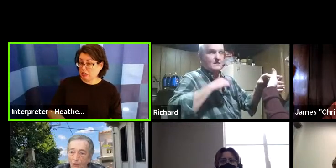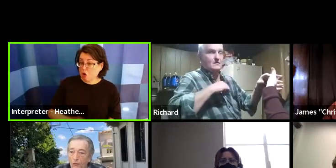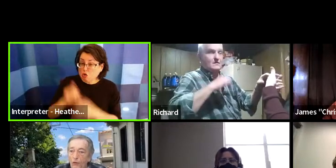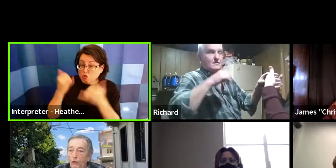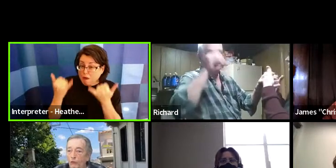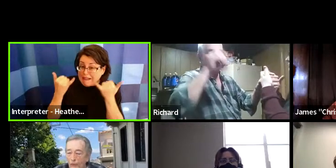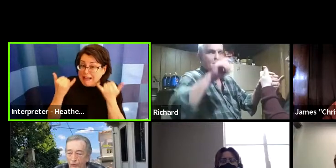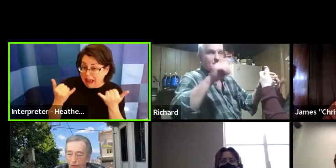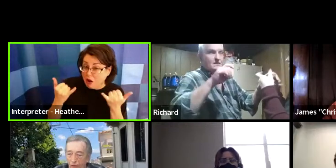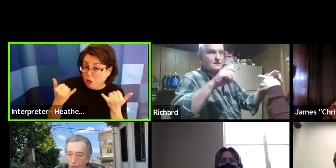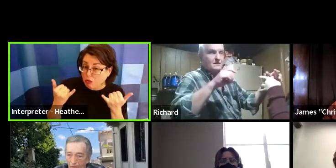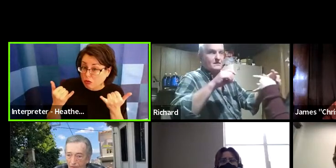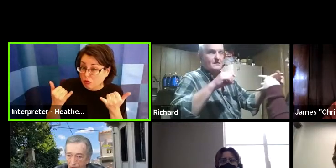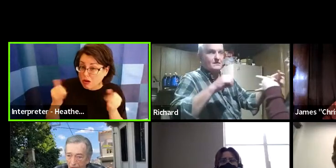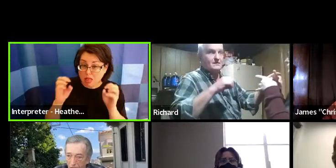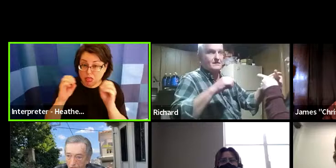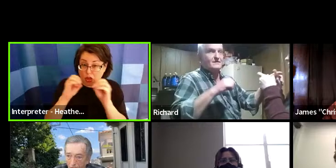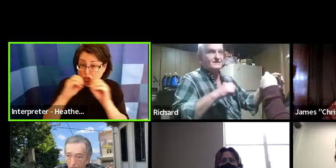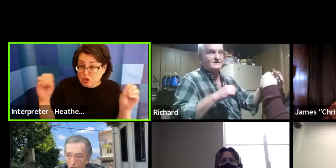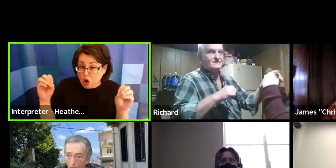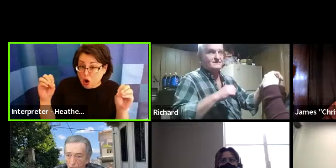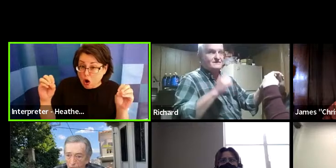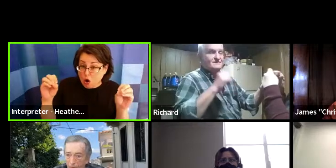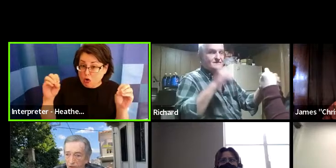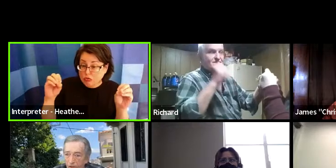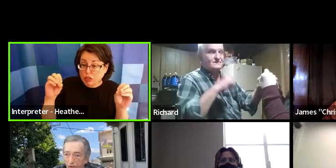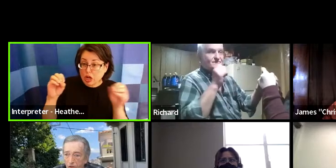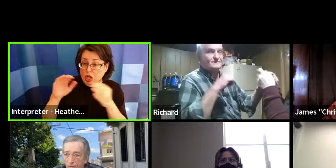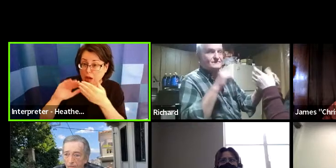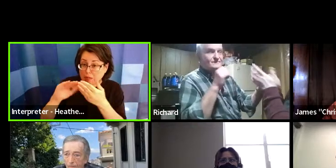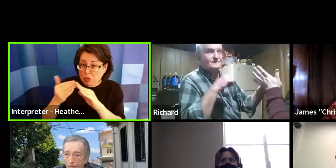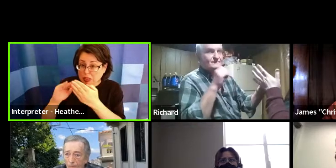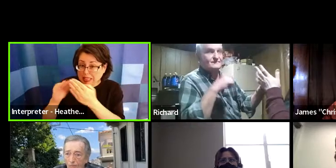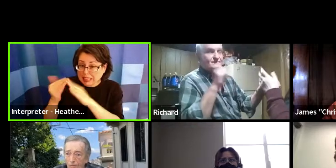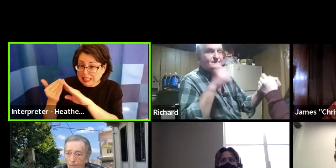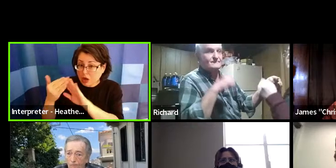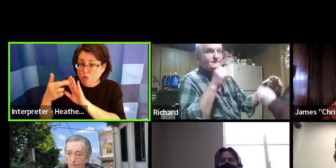there's no community representation on Move PGH?